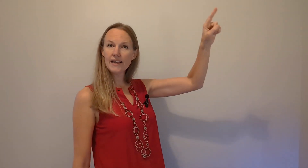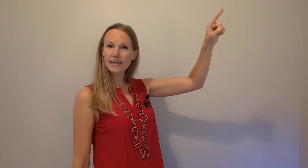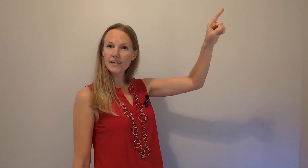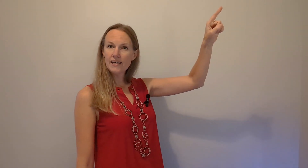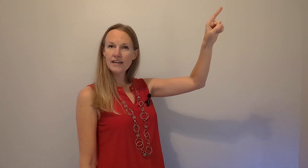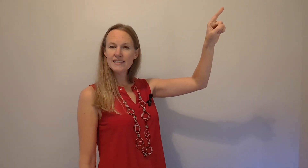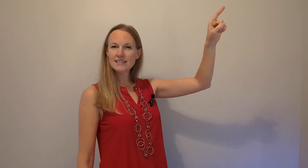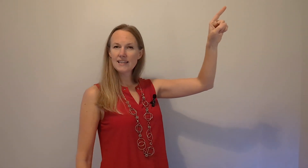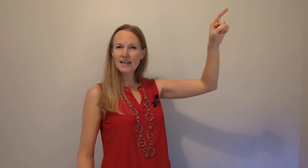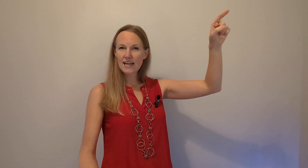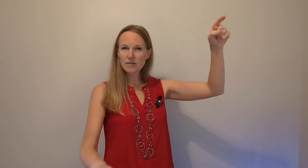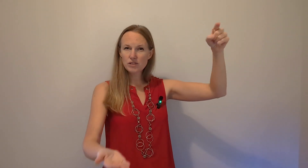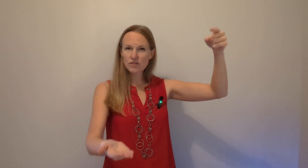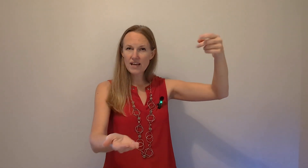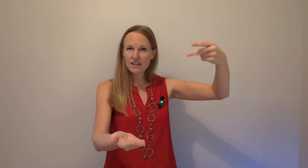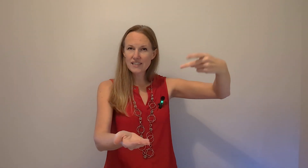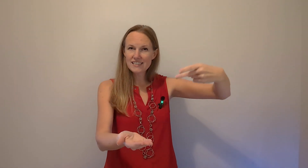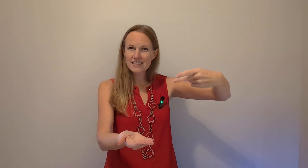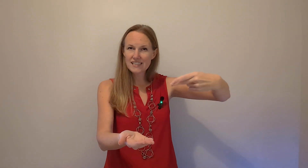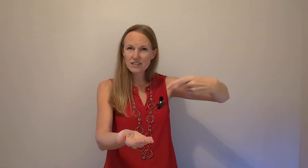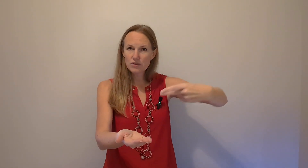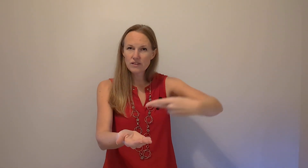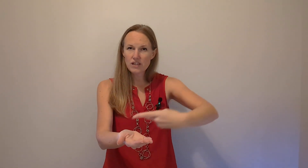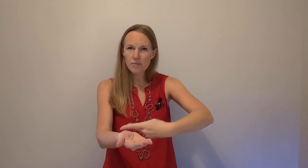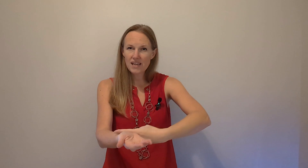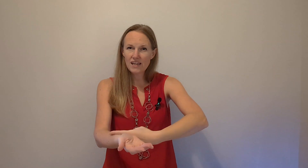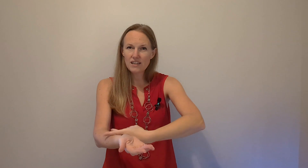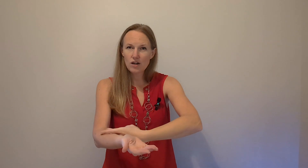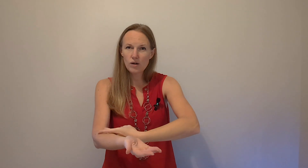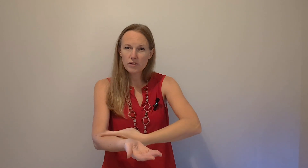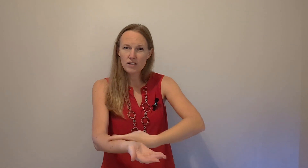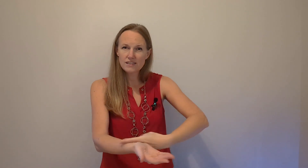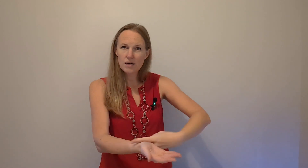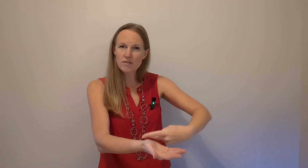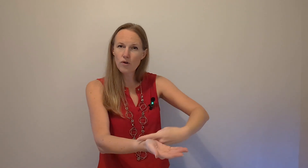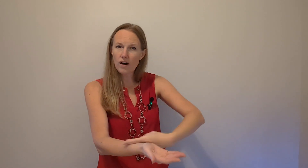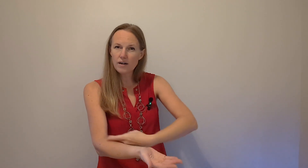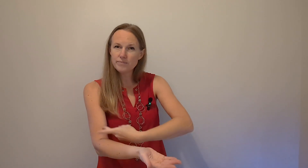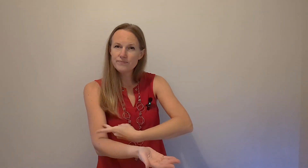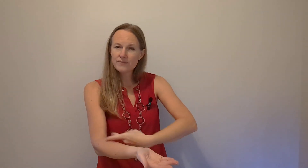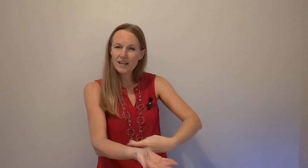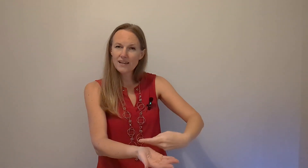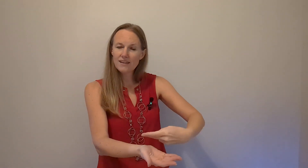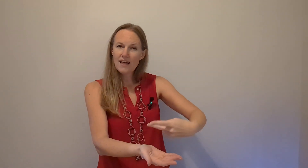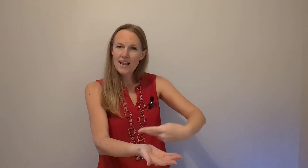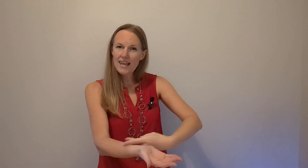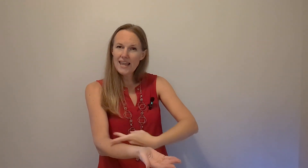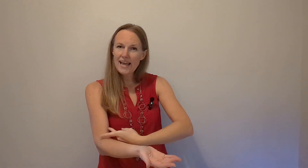He is the lamb. So for that, you take scissors with your dominant hand and go up your non-dominant forearm. Okay?